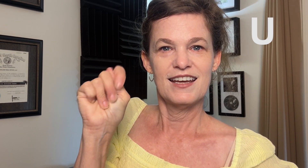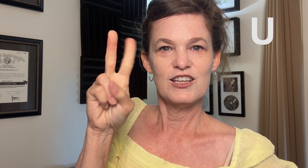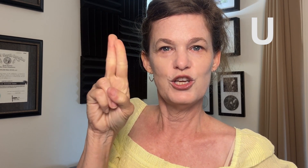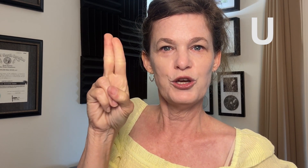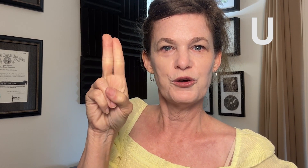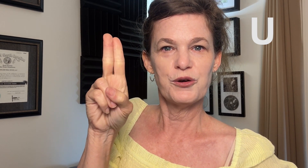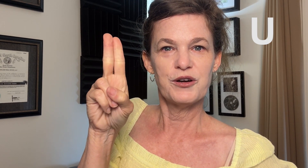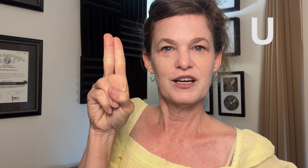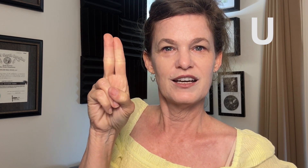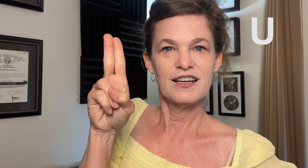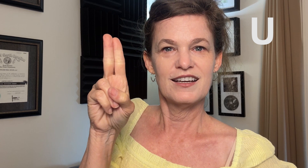U,